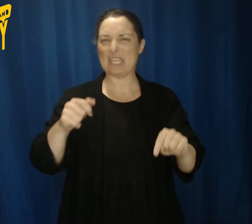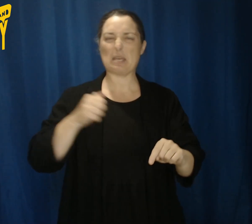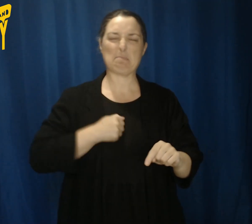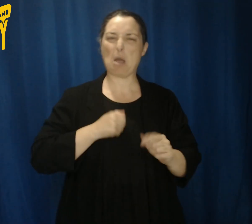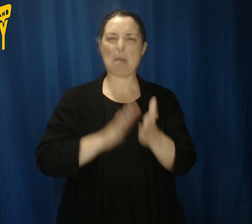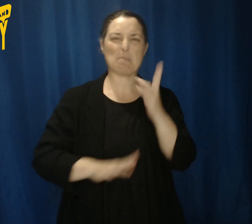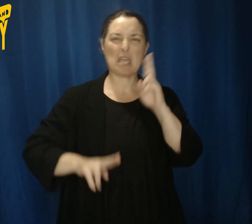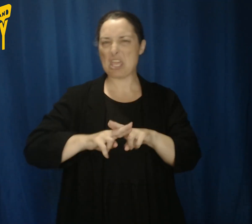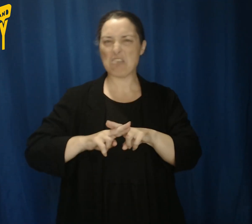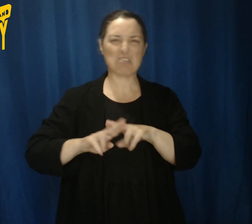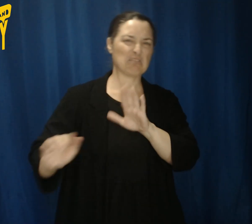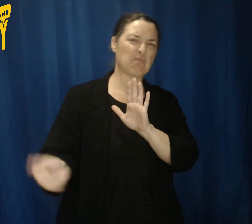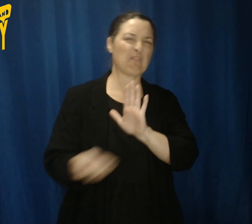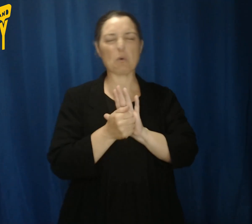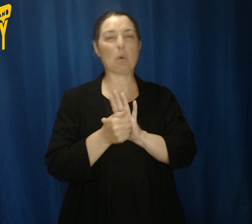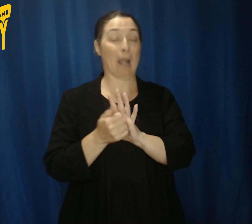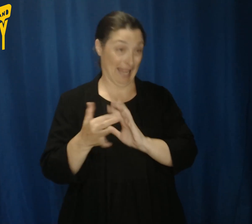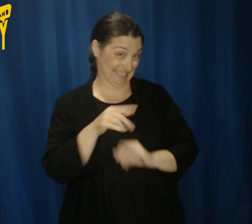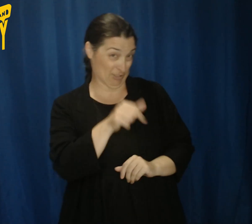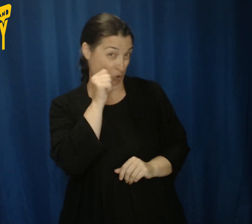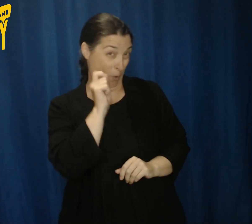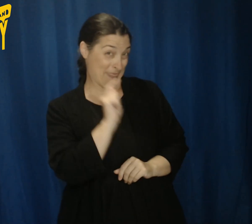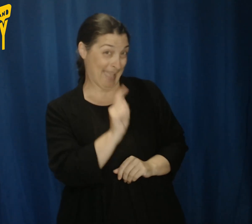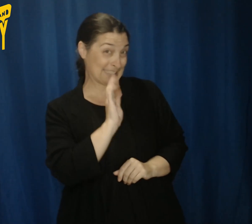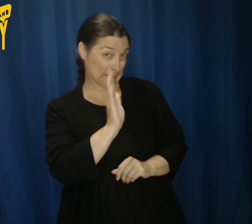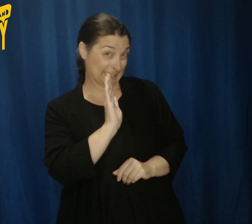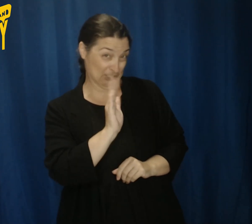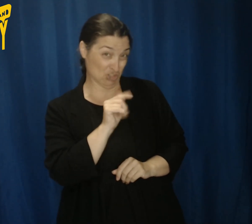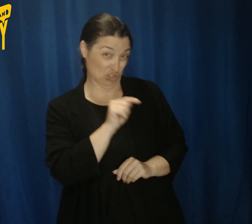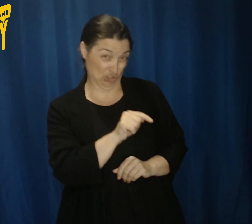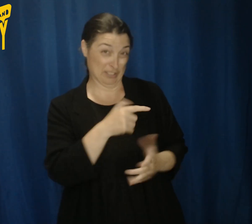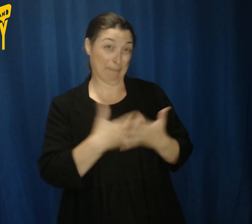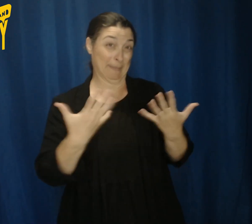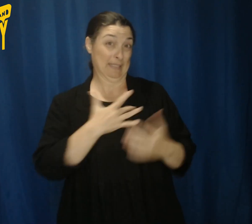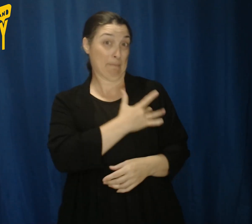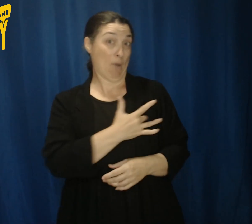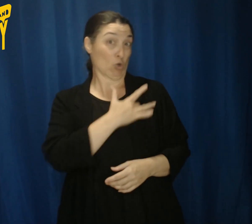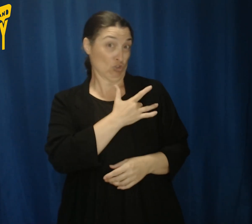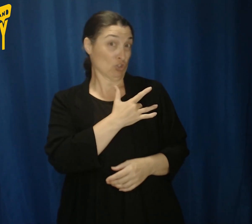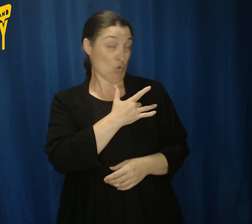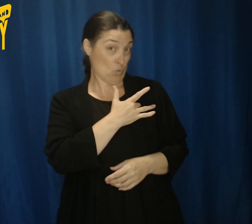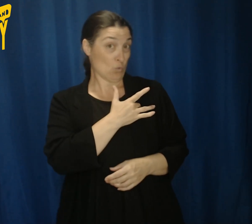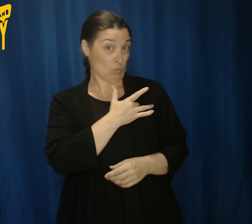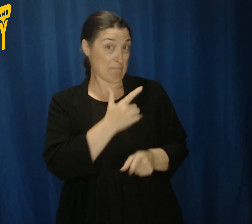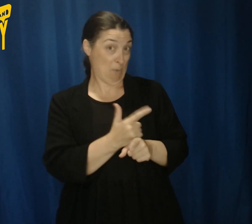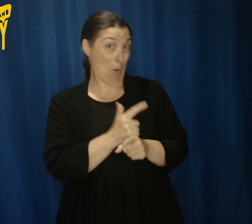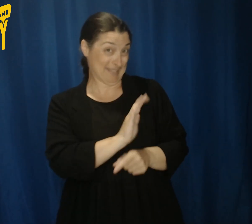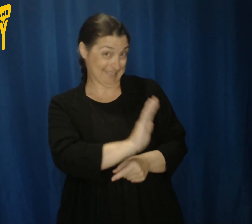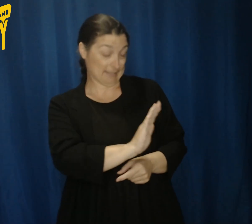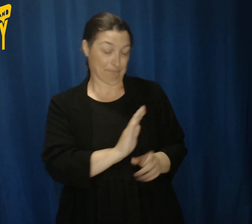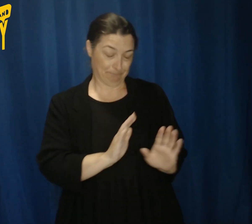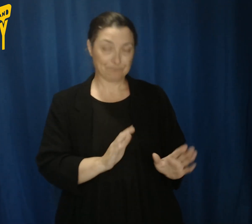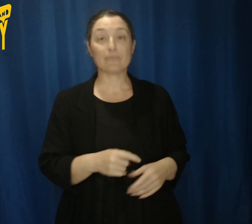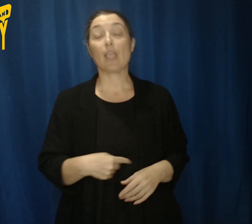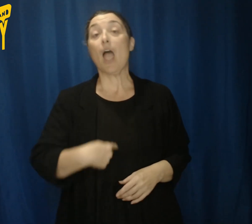into, whatever it is. And it's the first really big emotional moment. So I ended up being able to track down